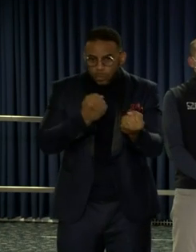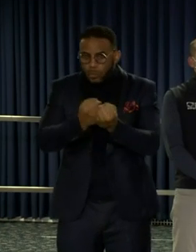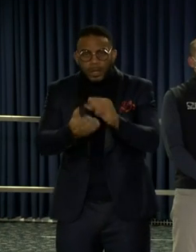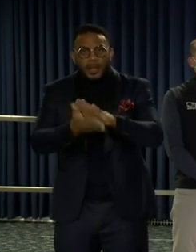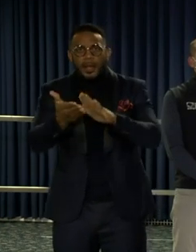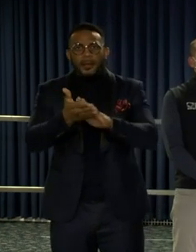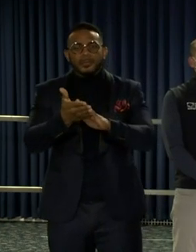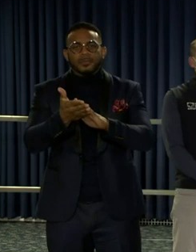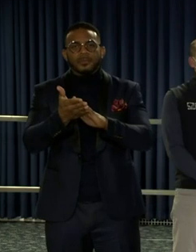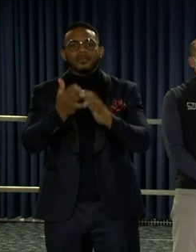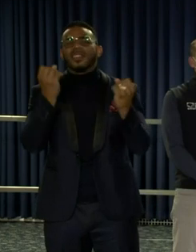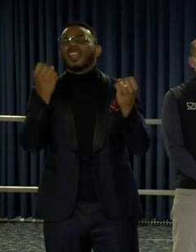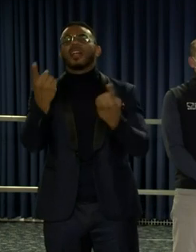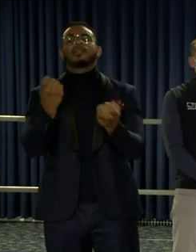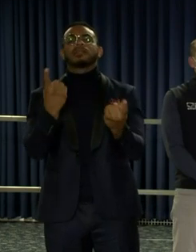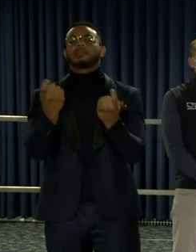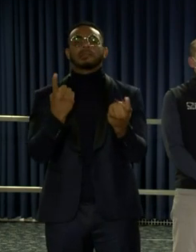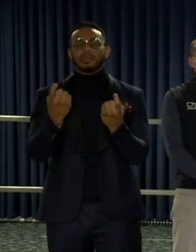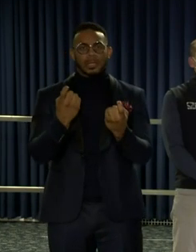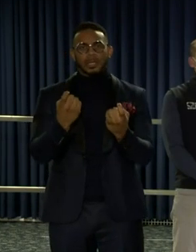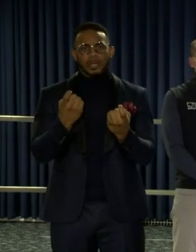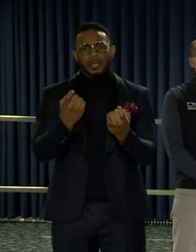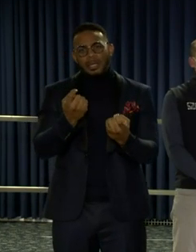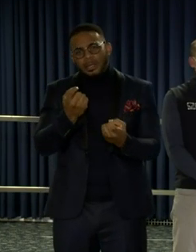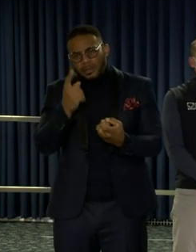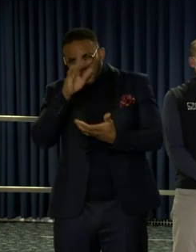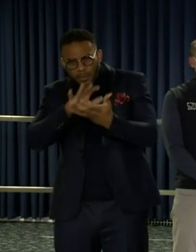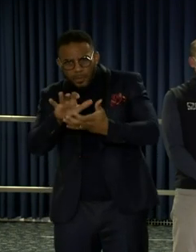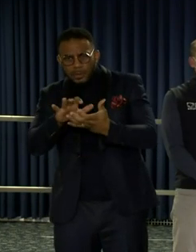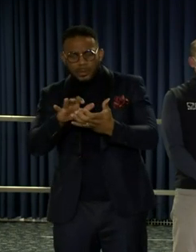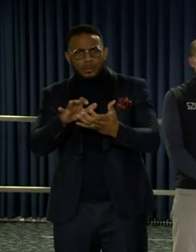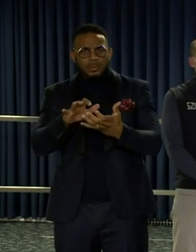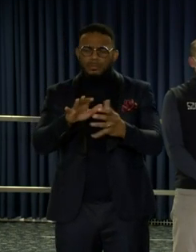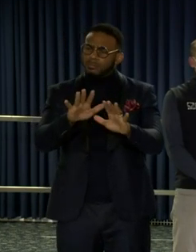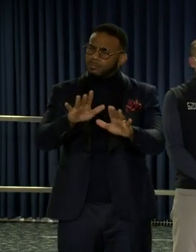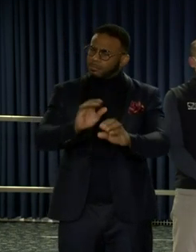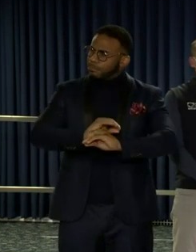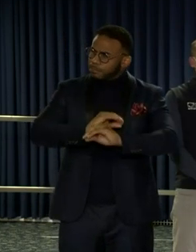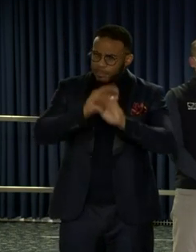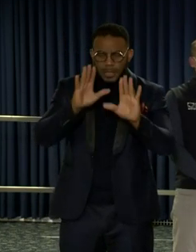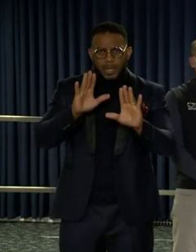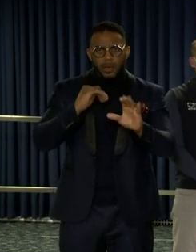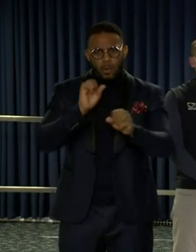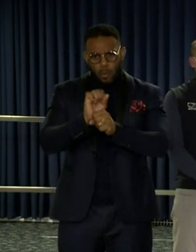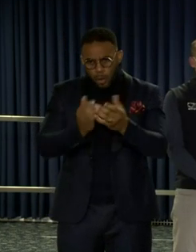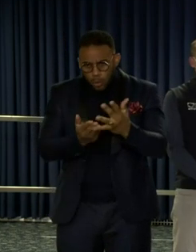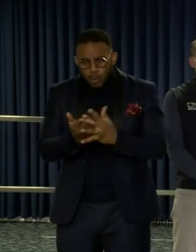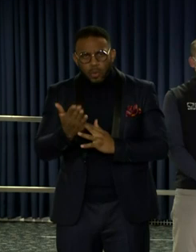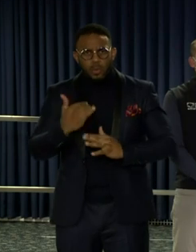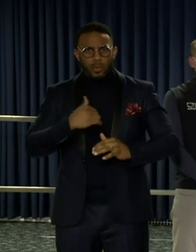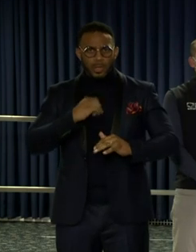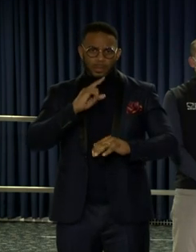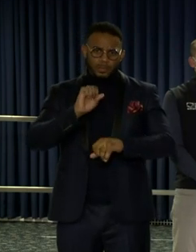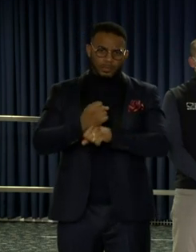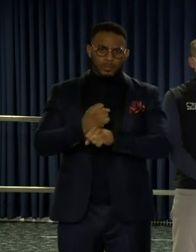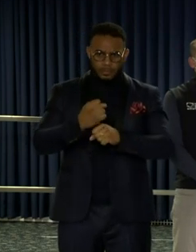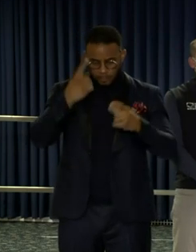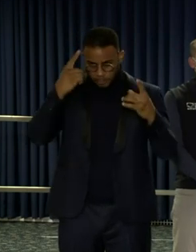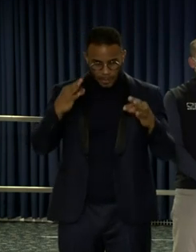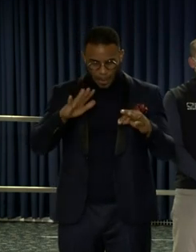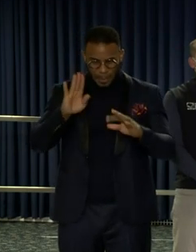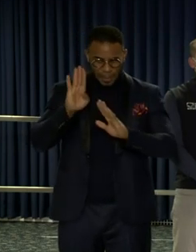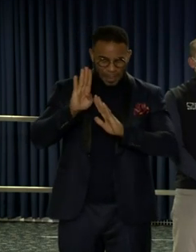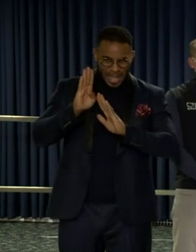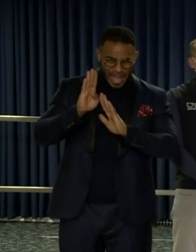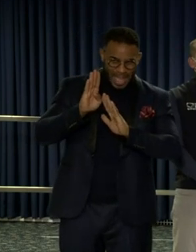the operations, a lot of questions were asked, a little bit of confusion. But as we worked through it, we ultimately made the determination about a half